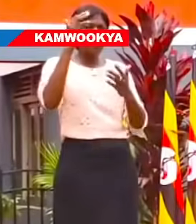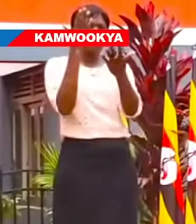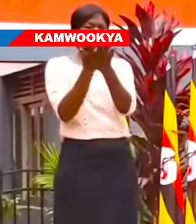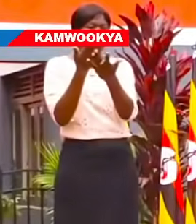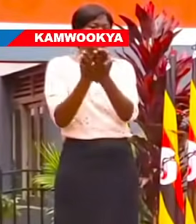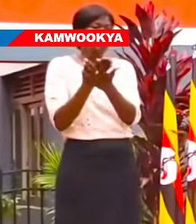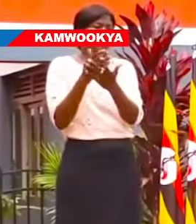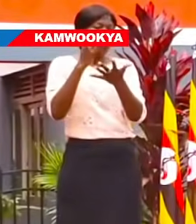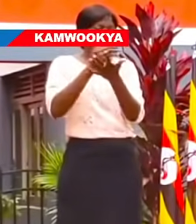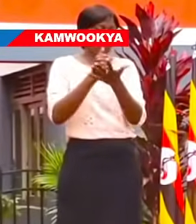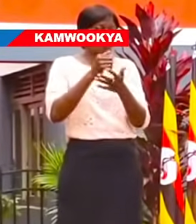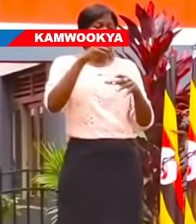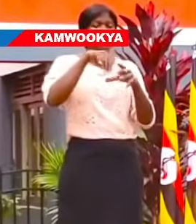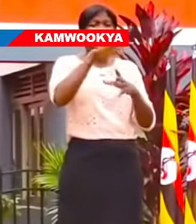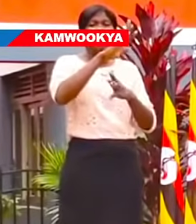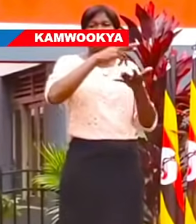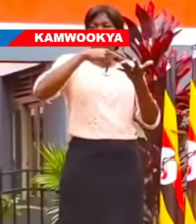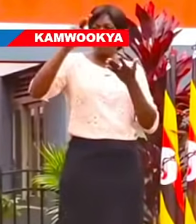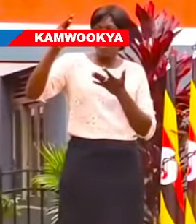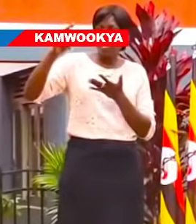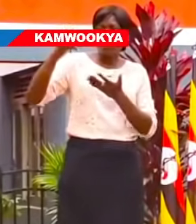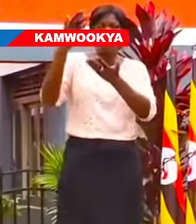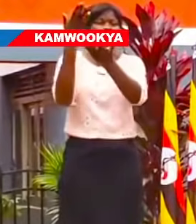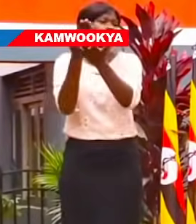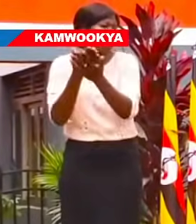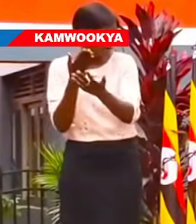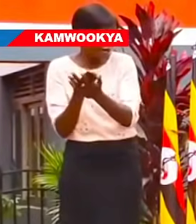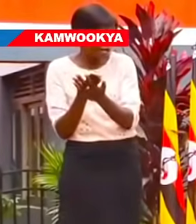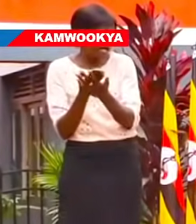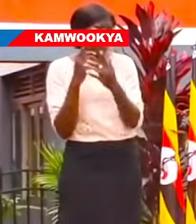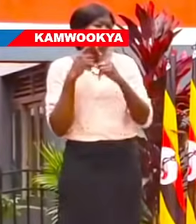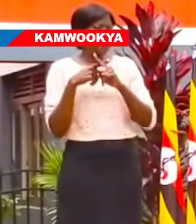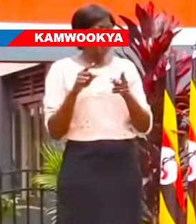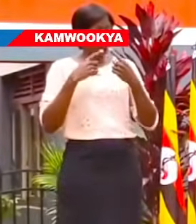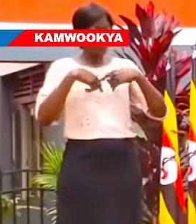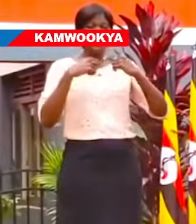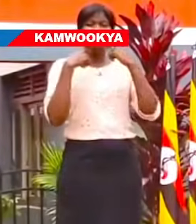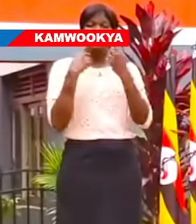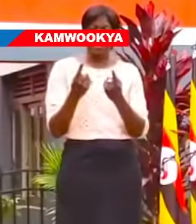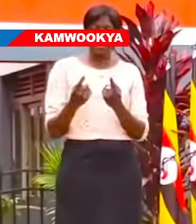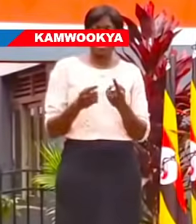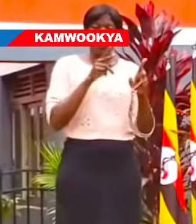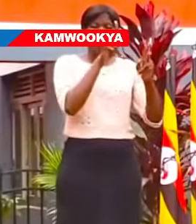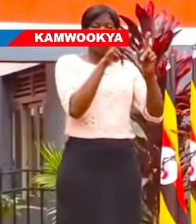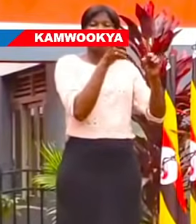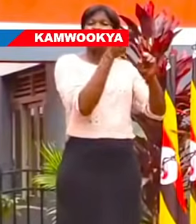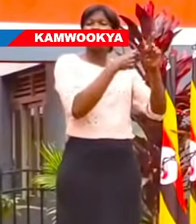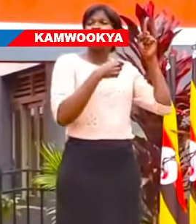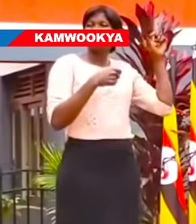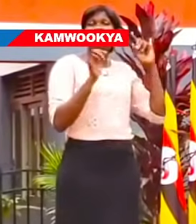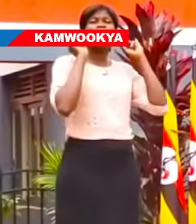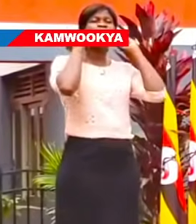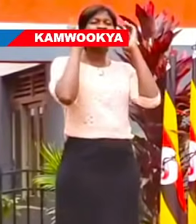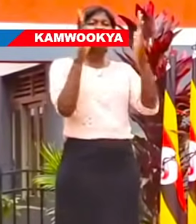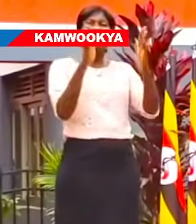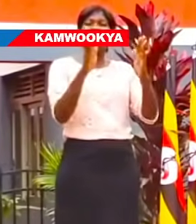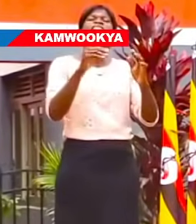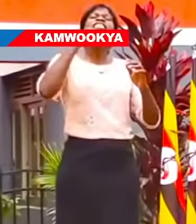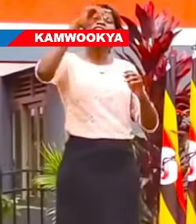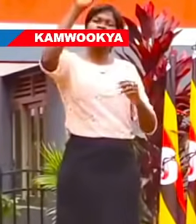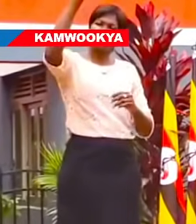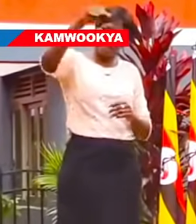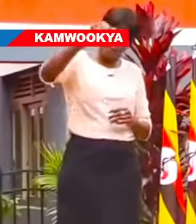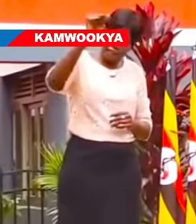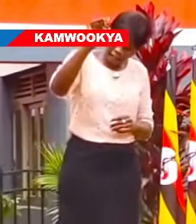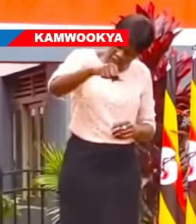so. But like we have said severally, the people of Mityana have said, regardless of how